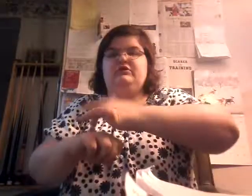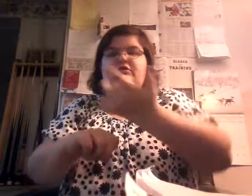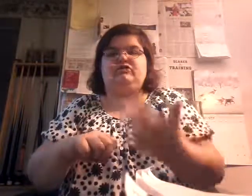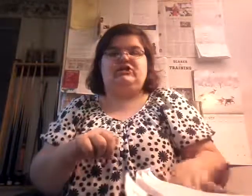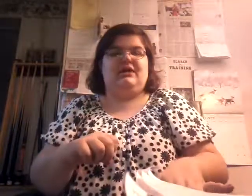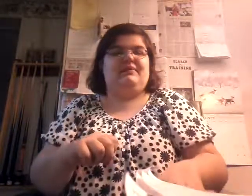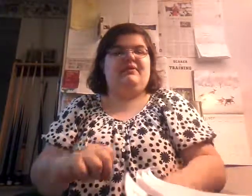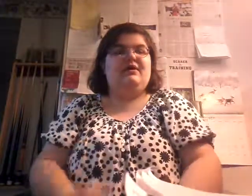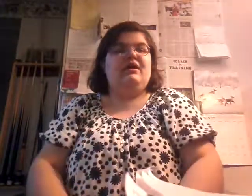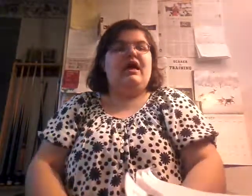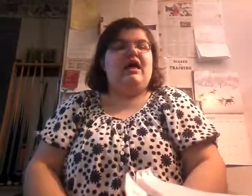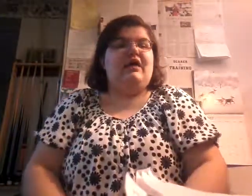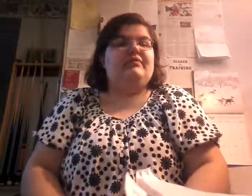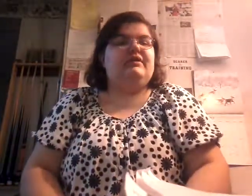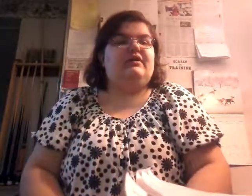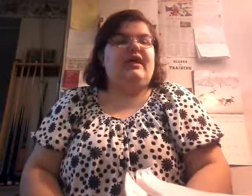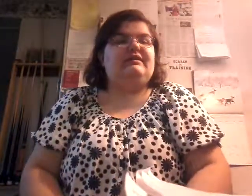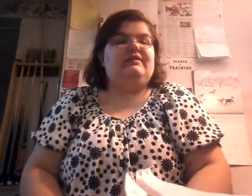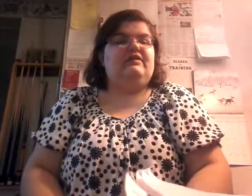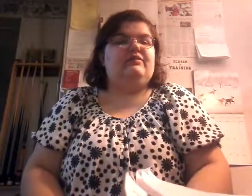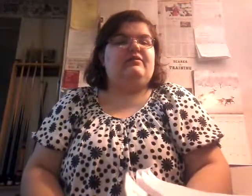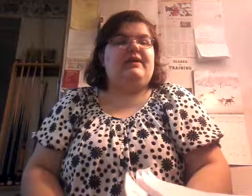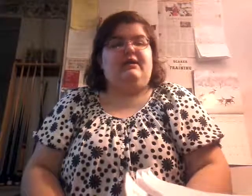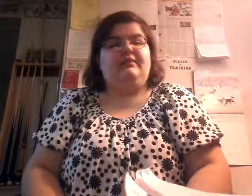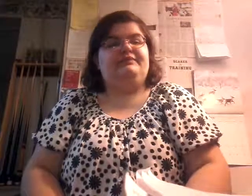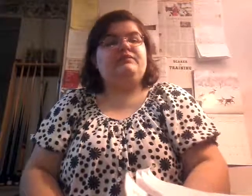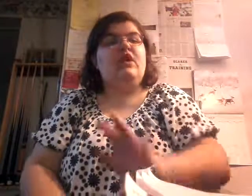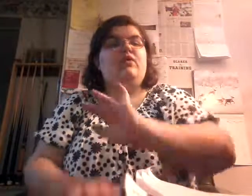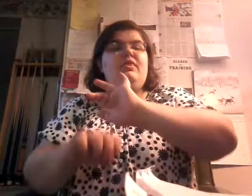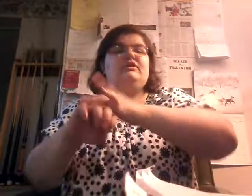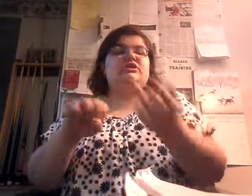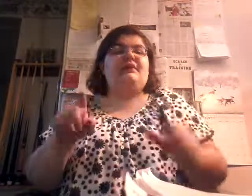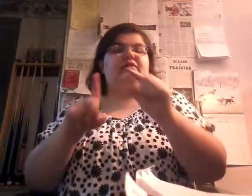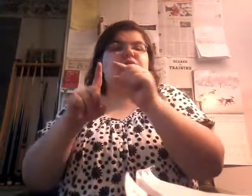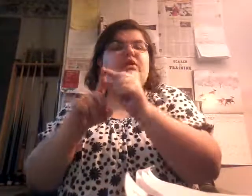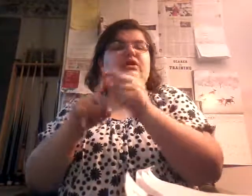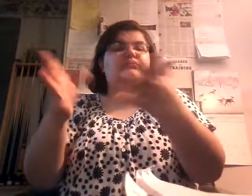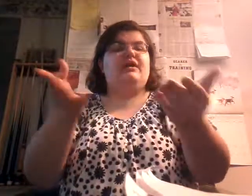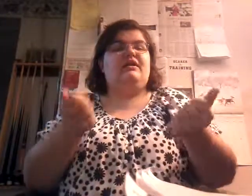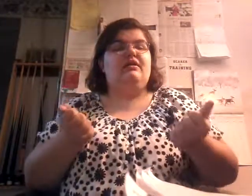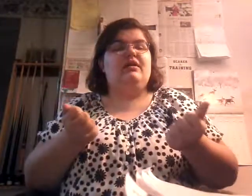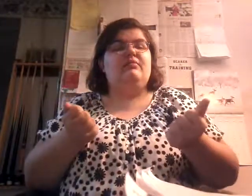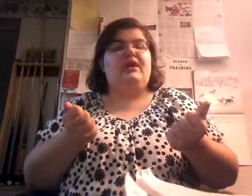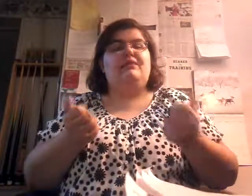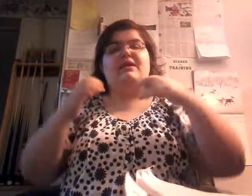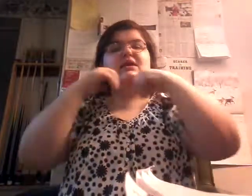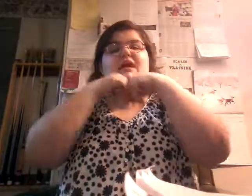So sharp. So that sentence would be, when the sharpest words wanna break me